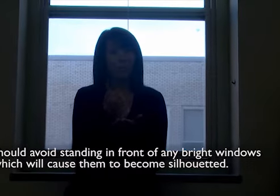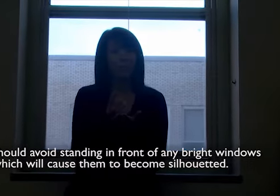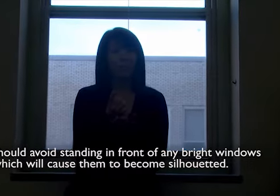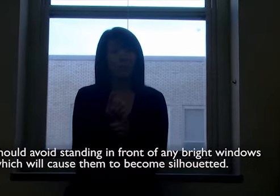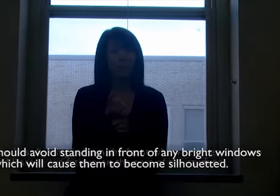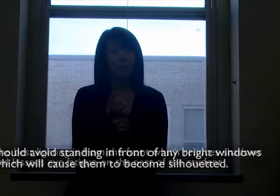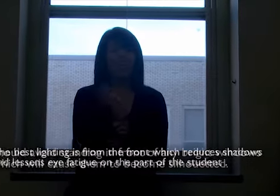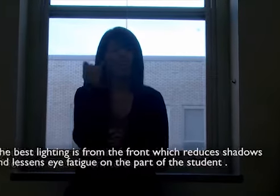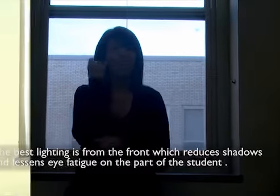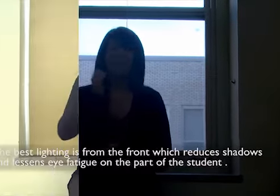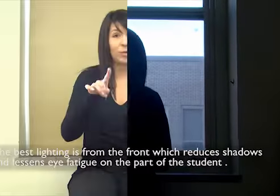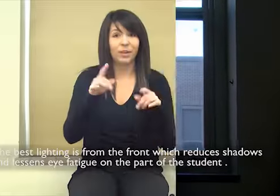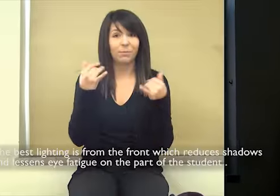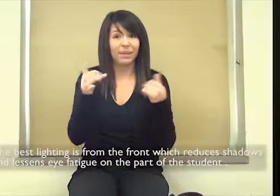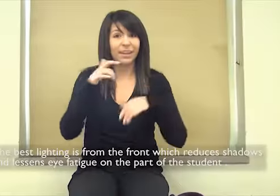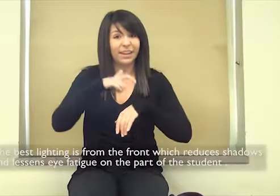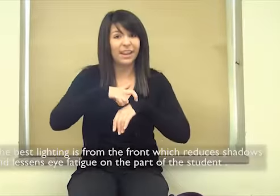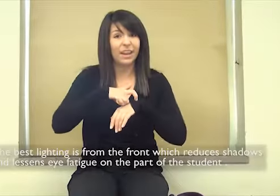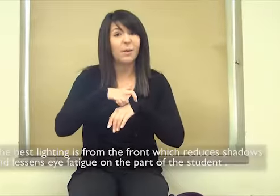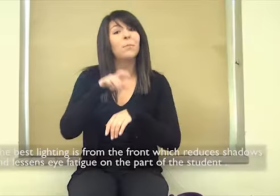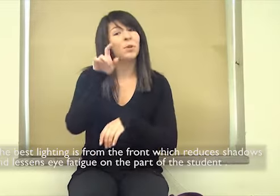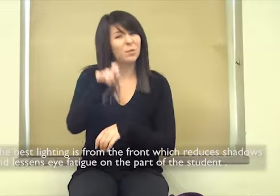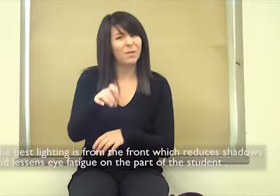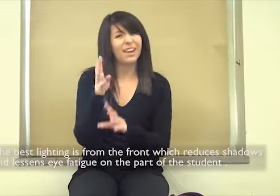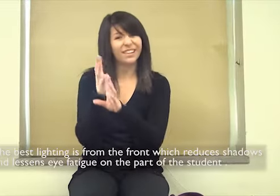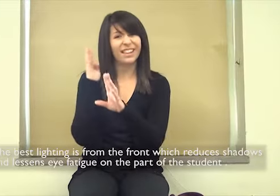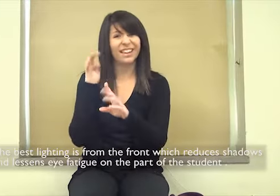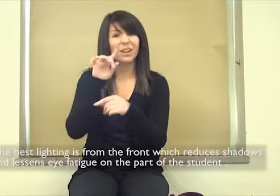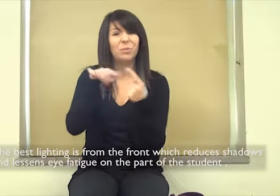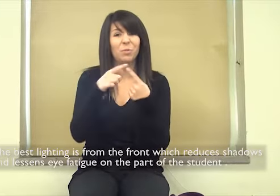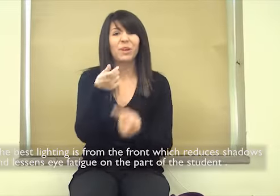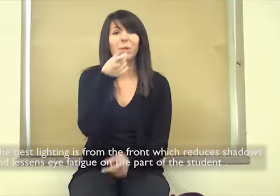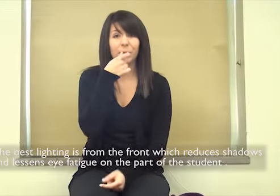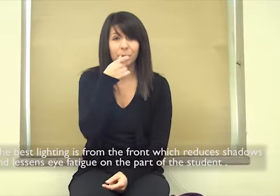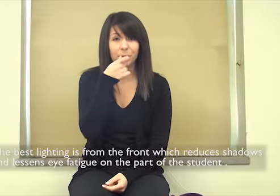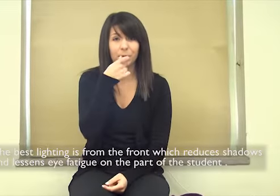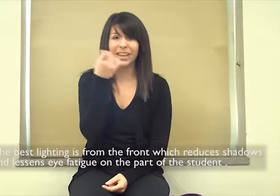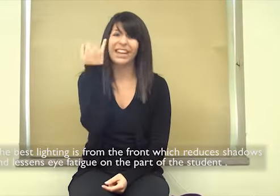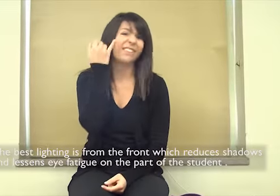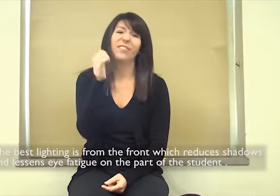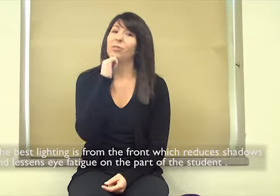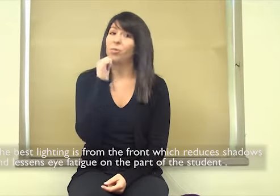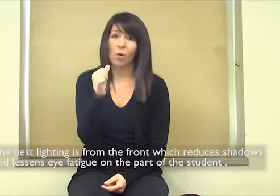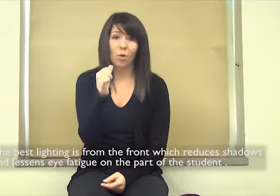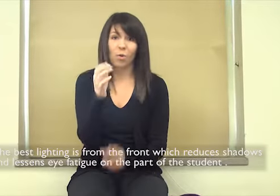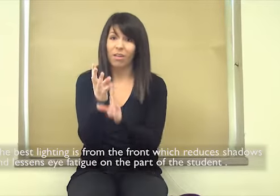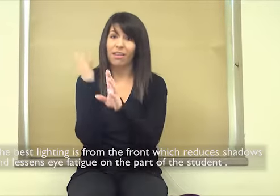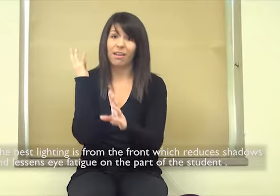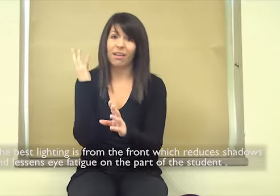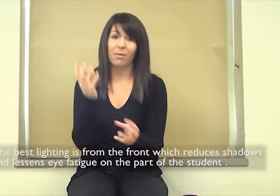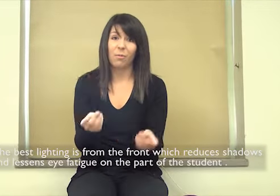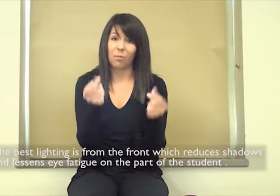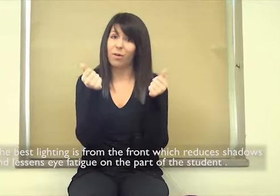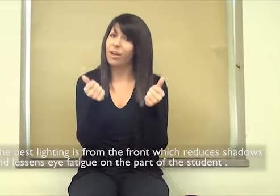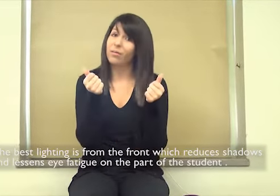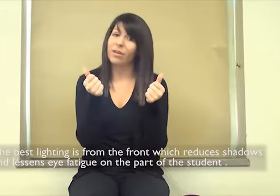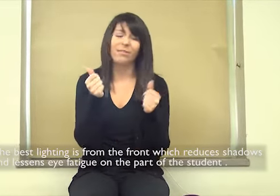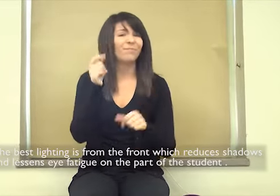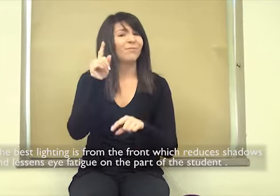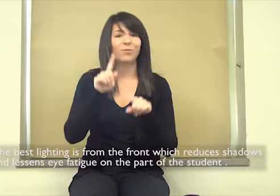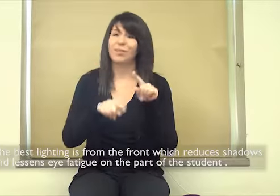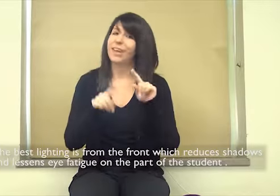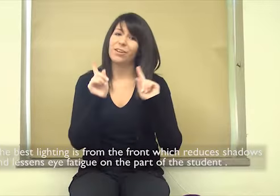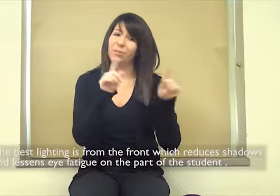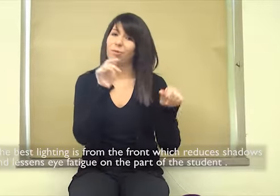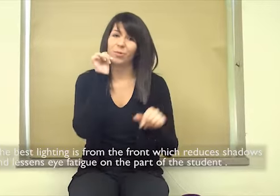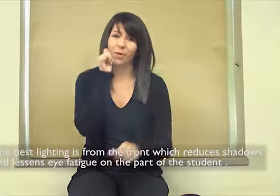become silhouetted. The best lighting is from the front, which reduces shadows and lessens eye fatigue on the part of the